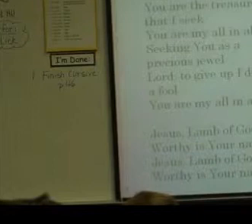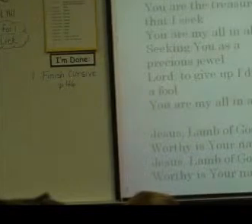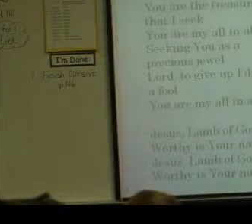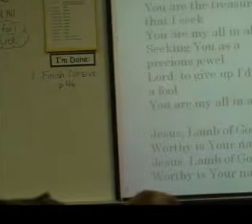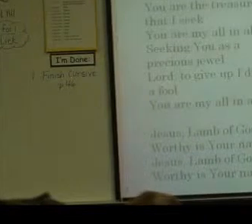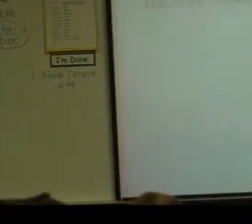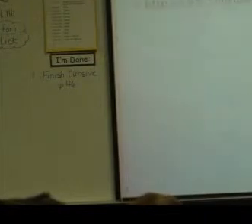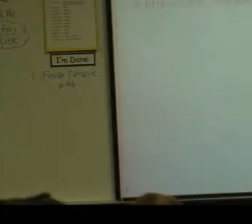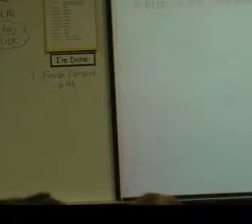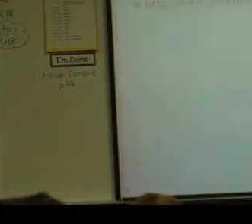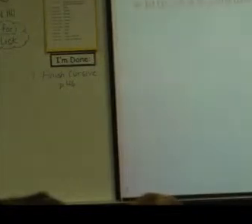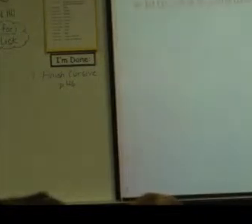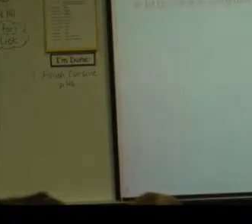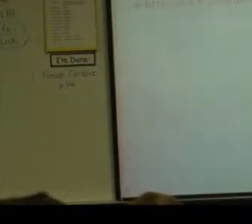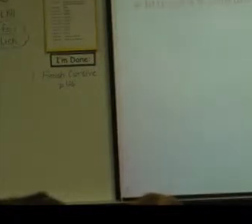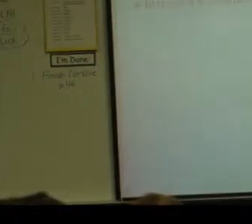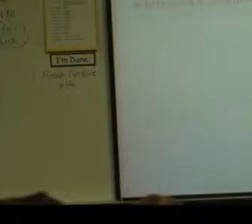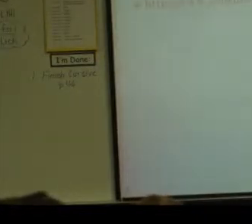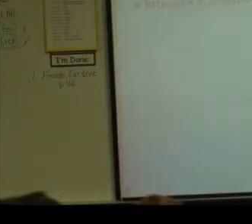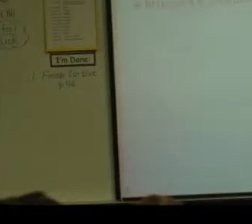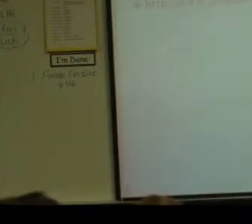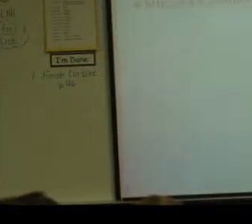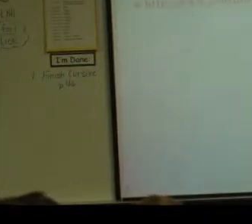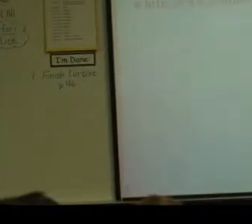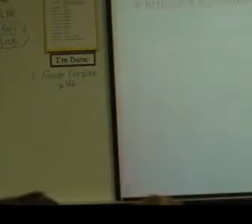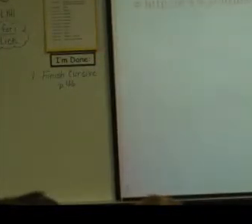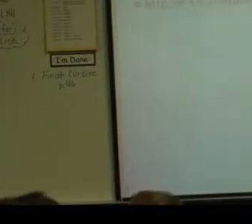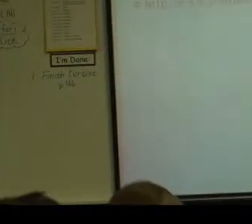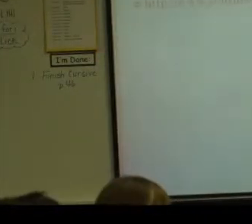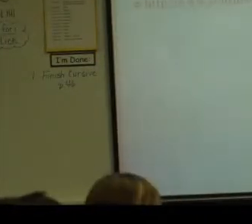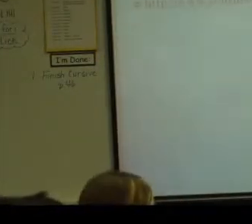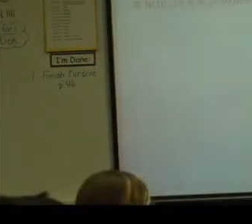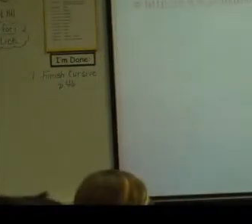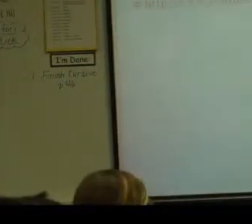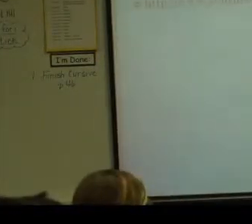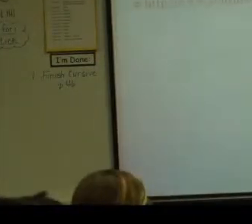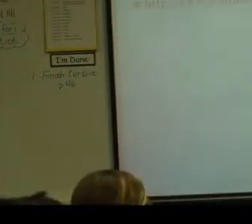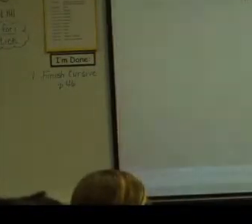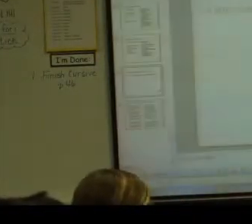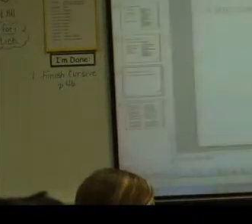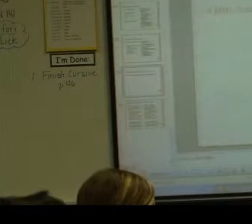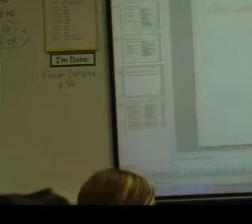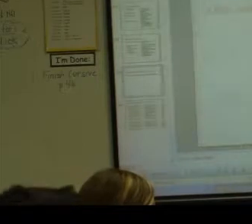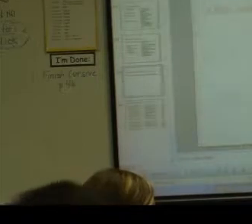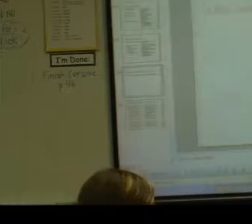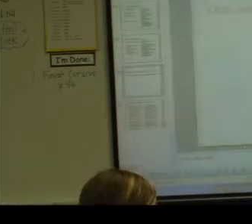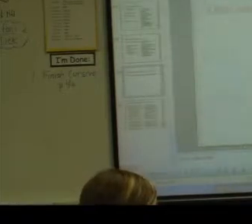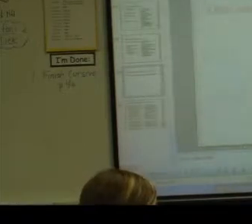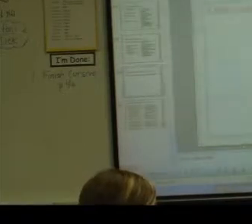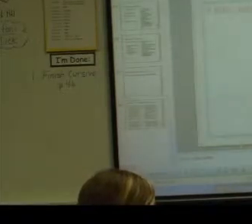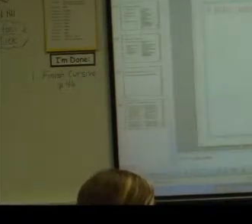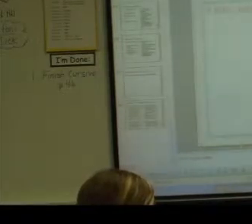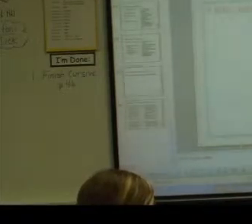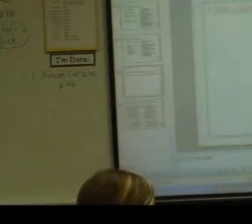will put on the song so you guys can, oh, yeah, hold on. We can do this. I'll go back to it. Thanks.